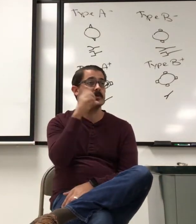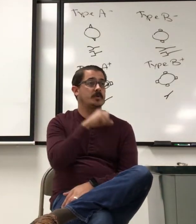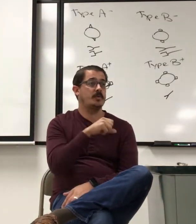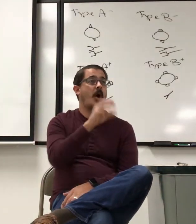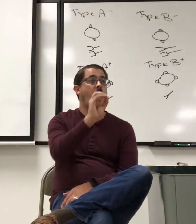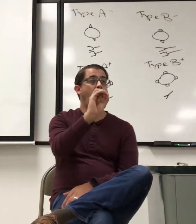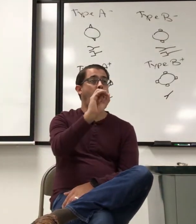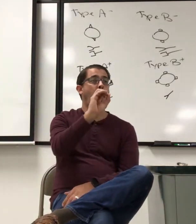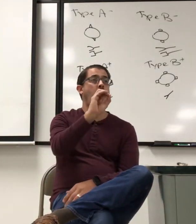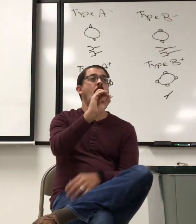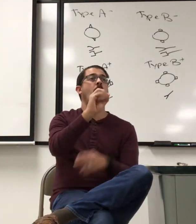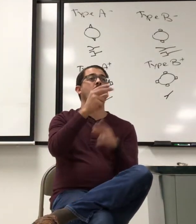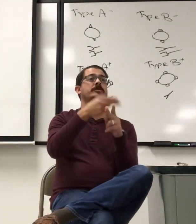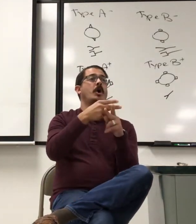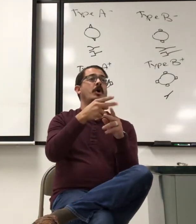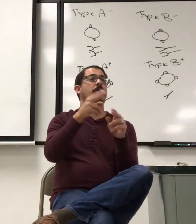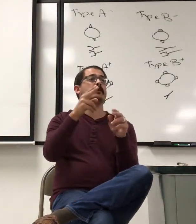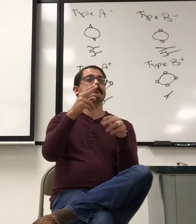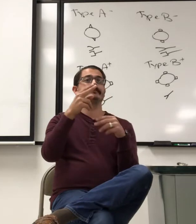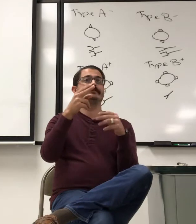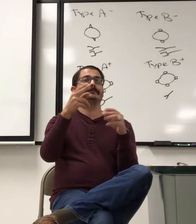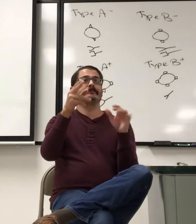O is called the universal donor.